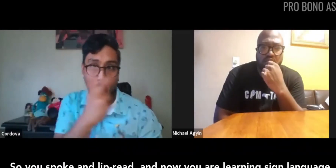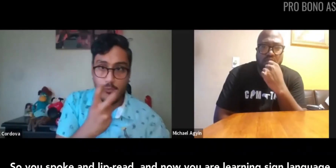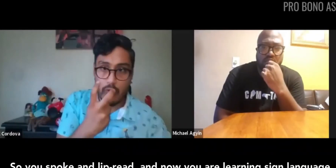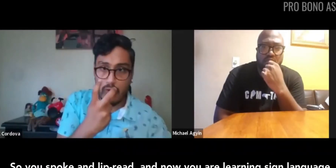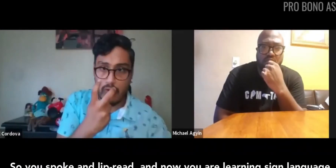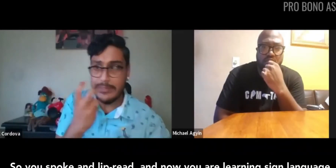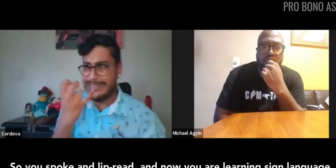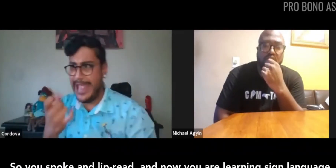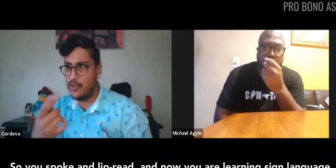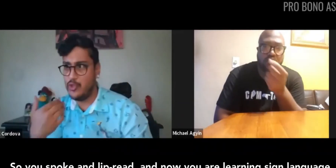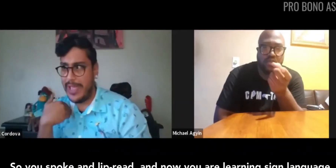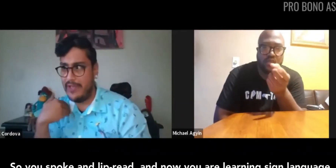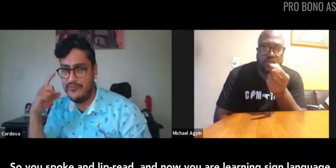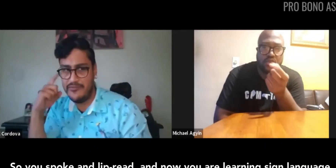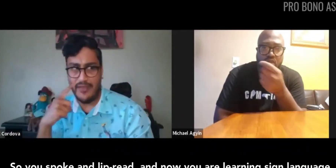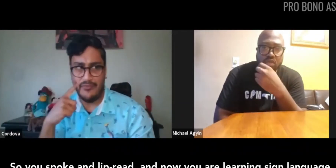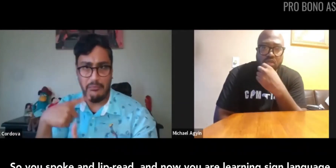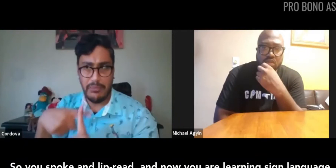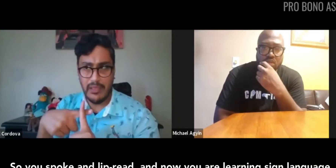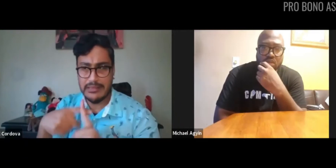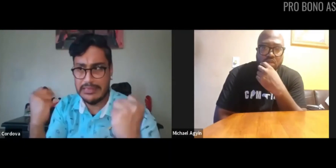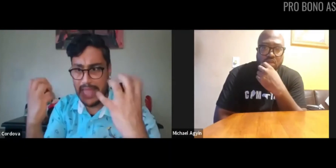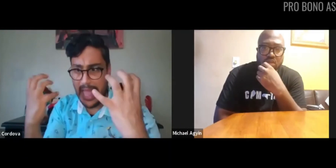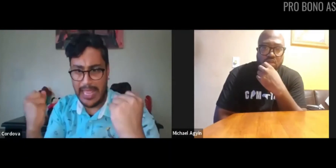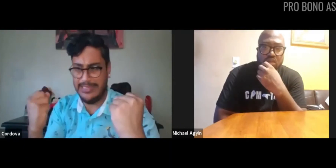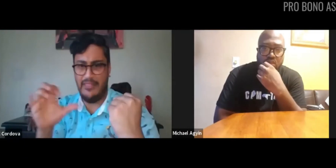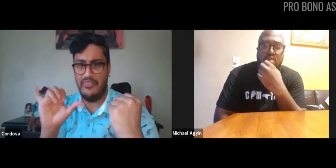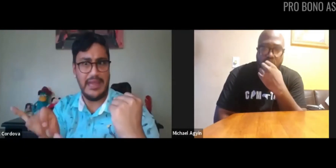read. And now you were learning sign language.